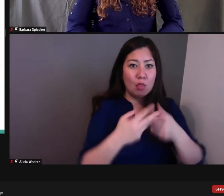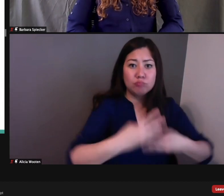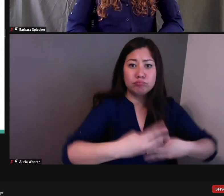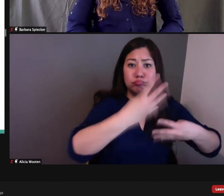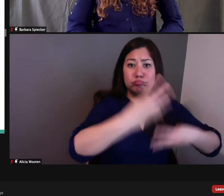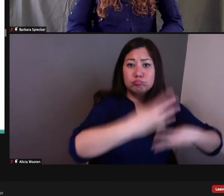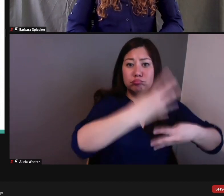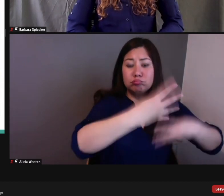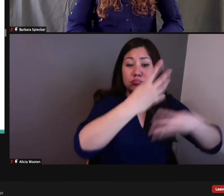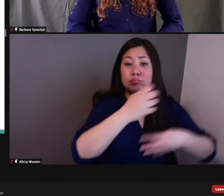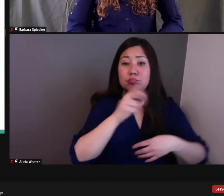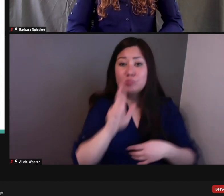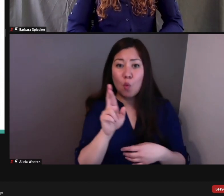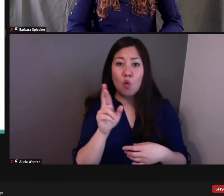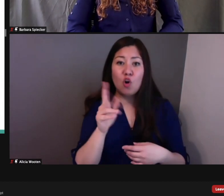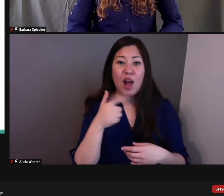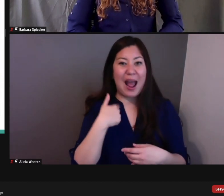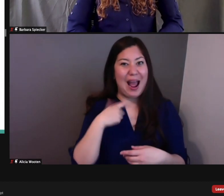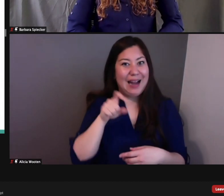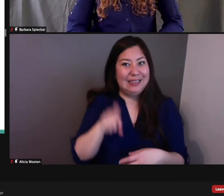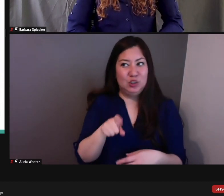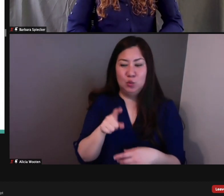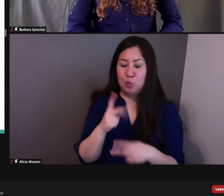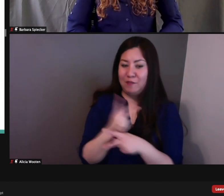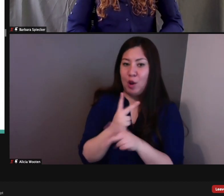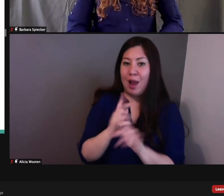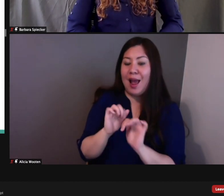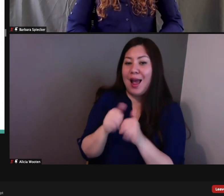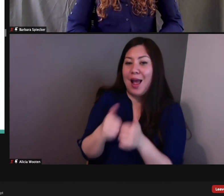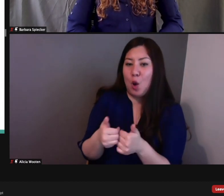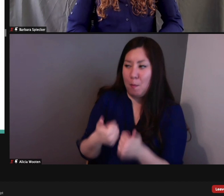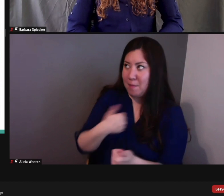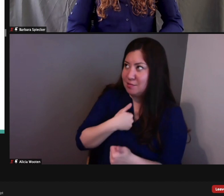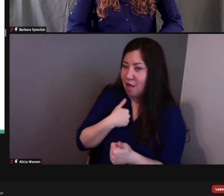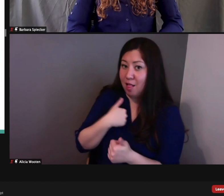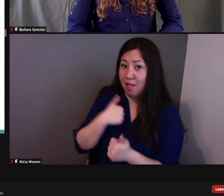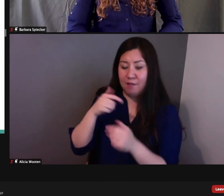then sign it from memory. Sometimes we'll have a teleprompter.